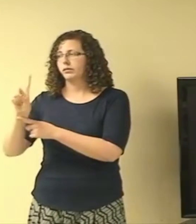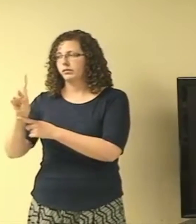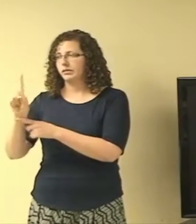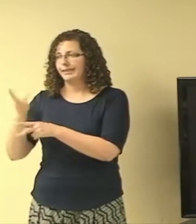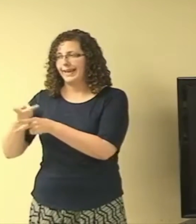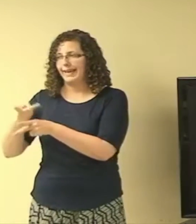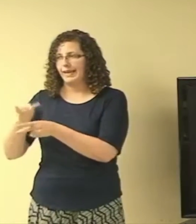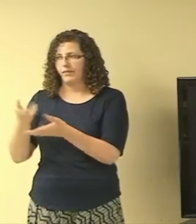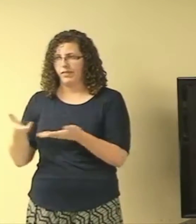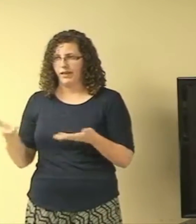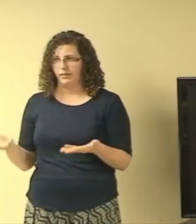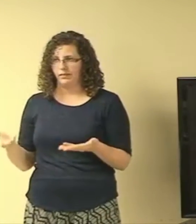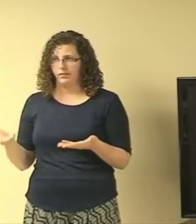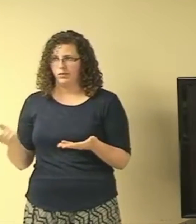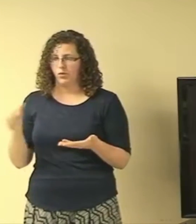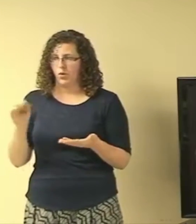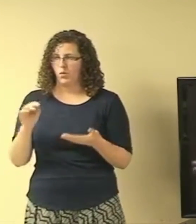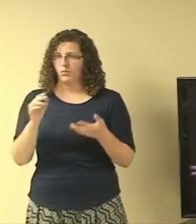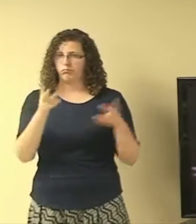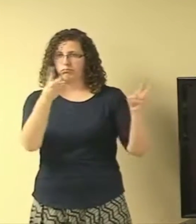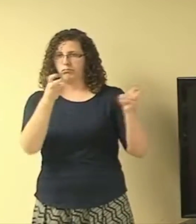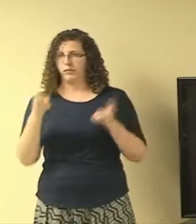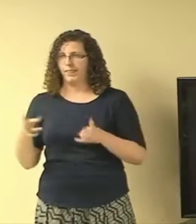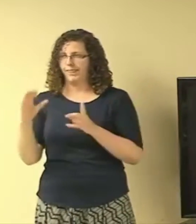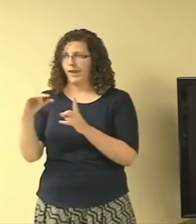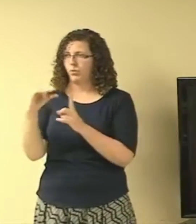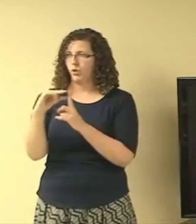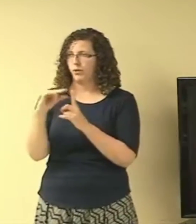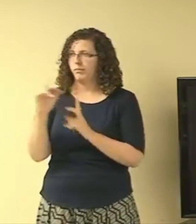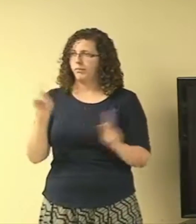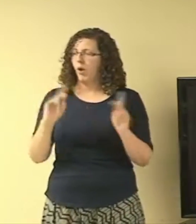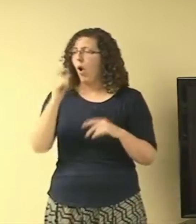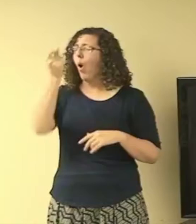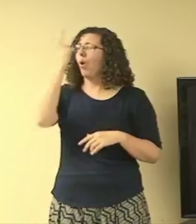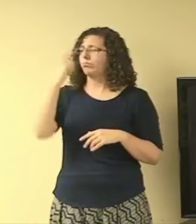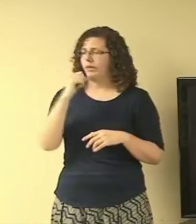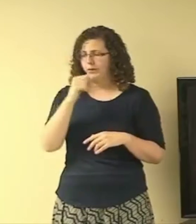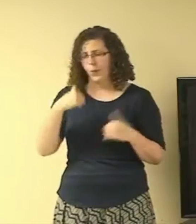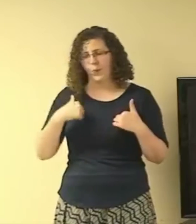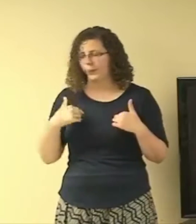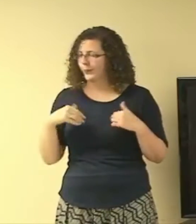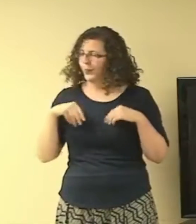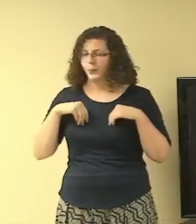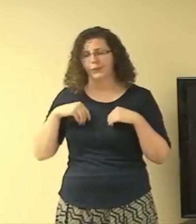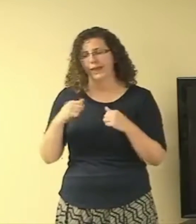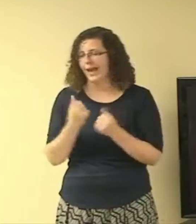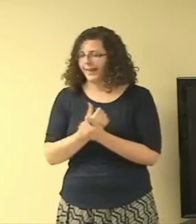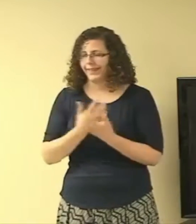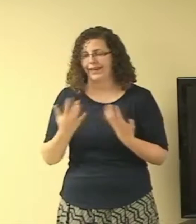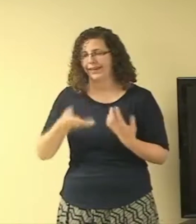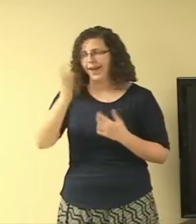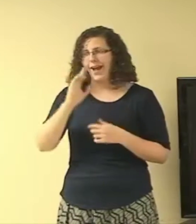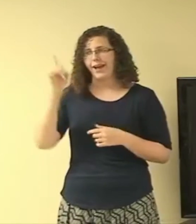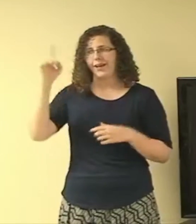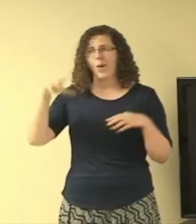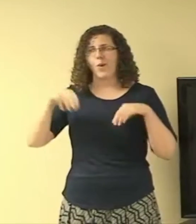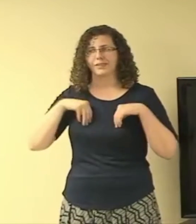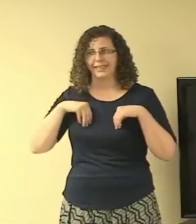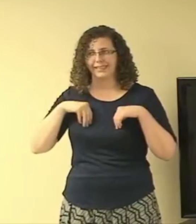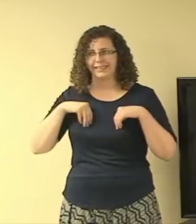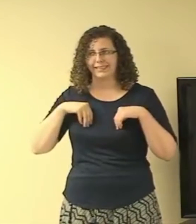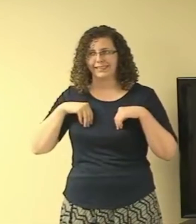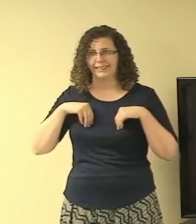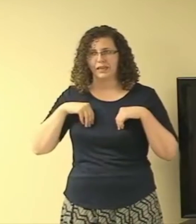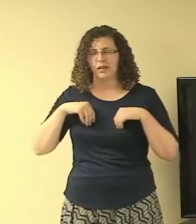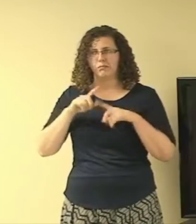was translated, it was like, you're just a steward. And everybody in that economy went, oh, cool, I got it. I don't own anything. God owns it all. Fast forward now, and we use it for